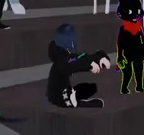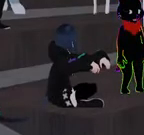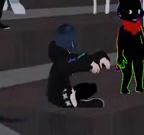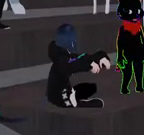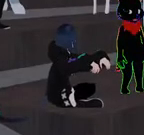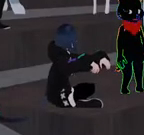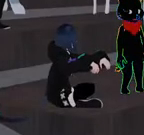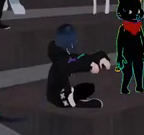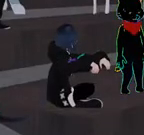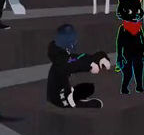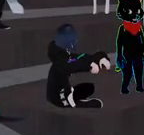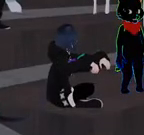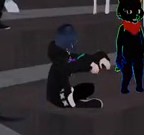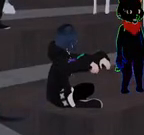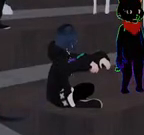I will do this